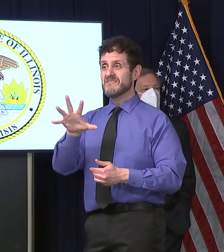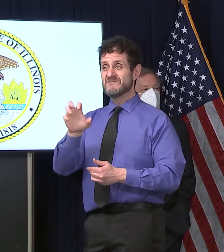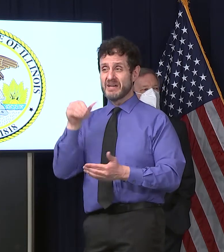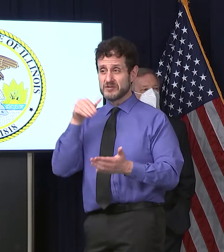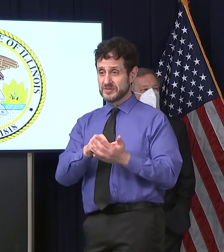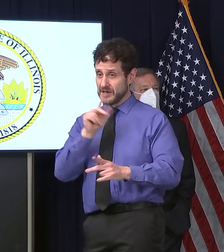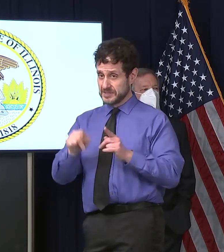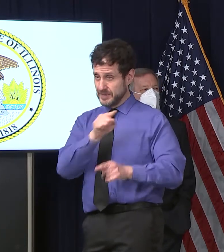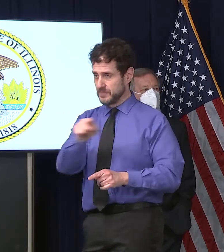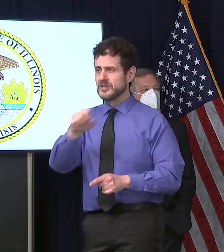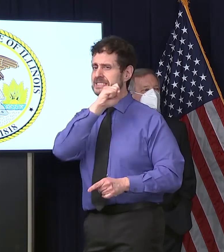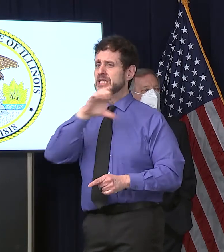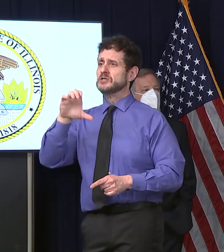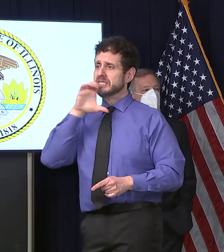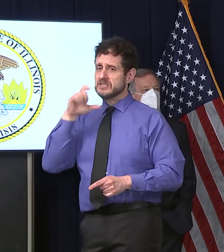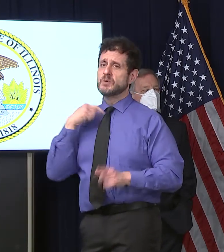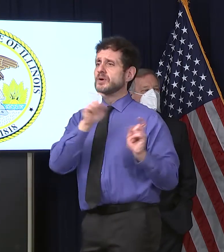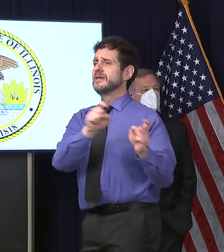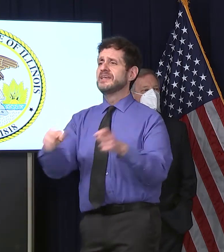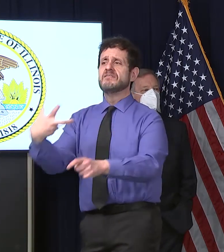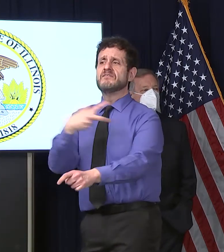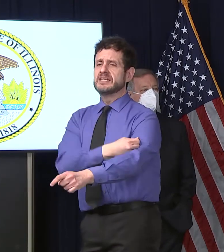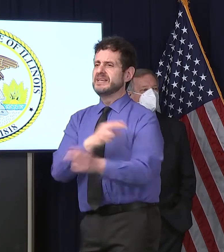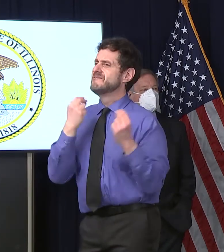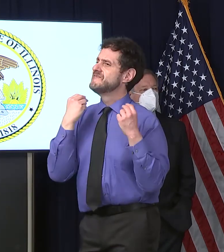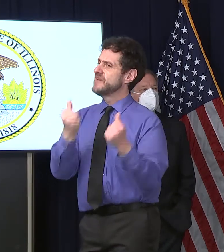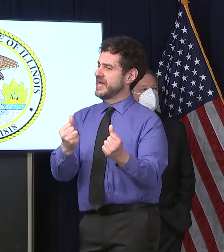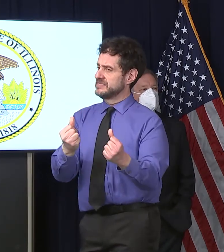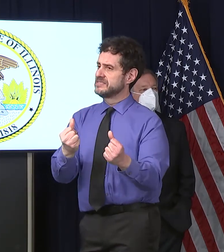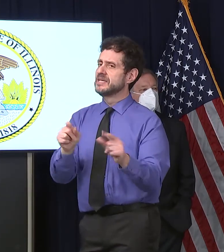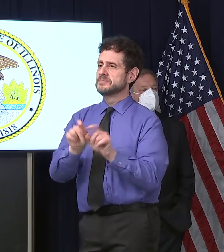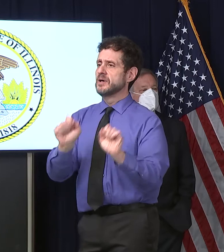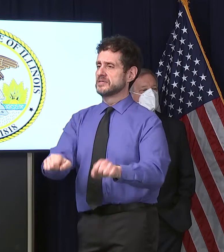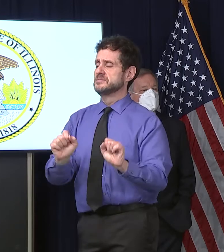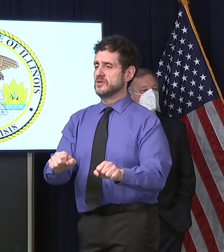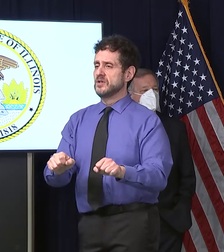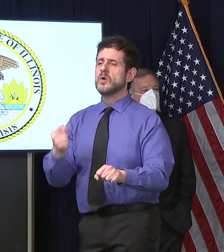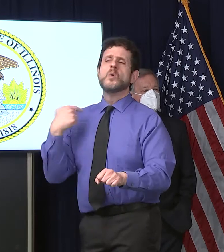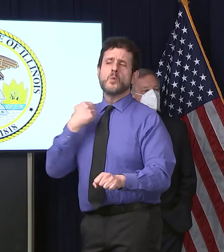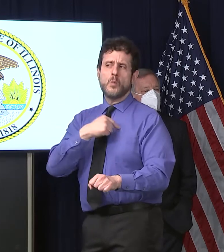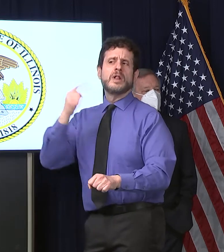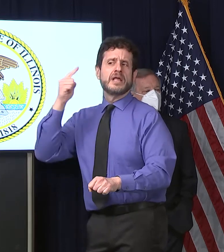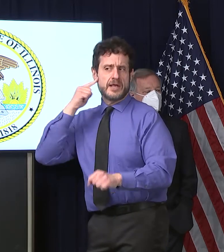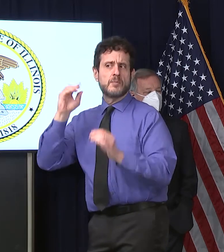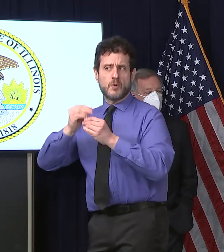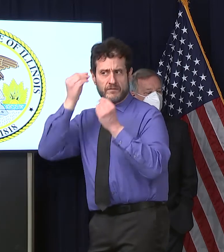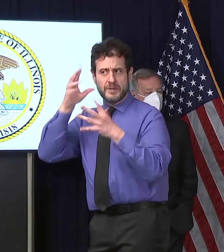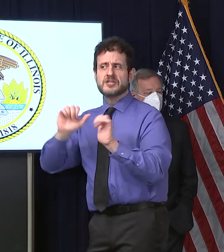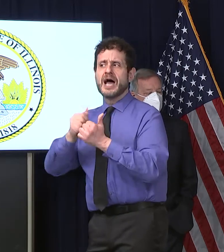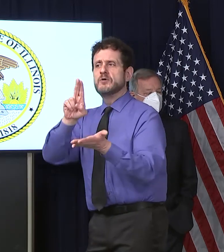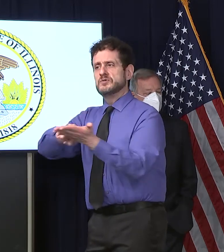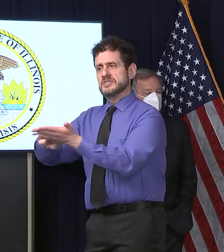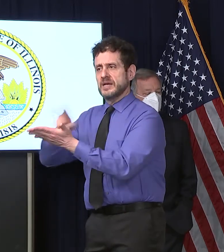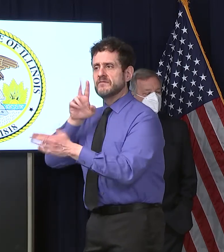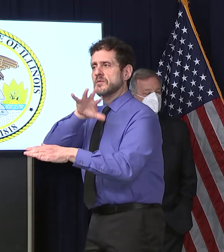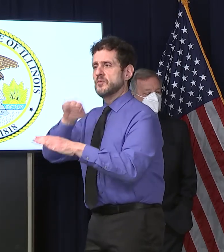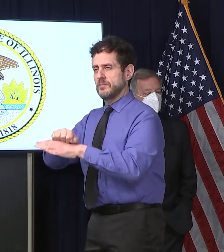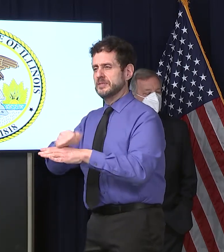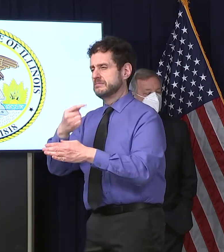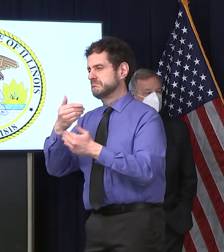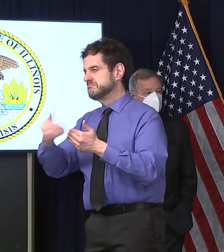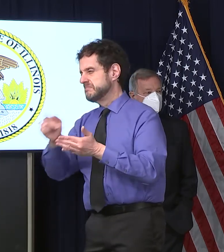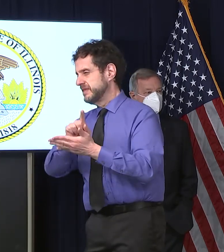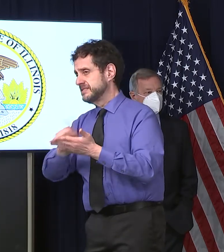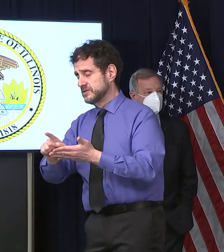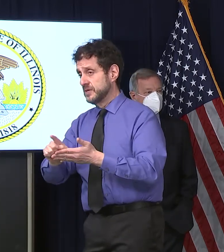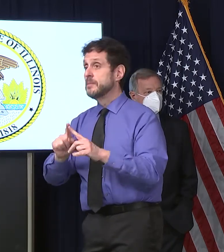as fast as humanly possible. And we'll get more details on registration this next week. But what's important now is getting